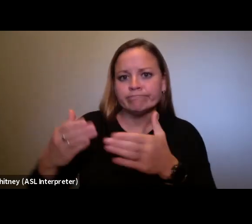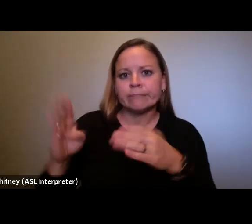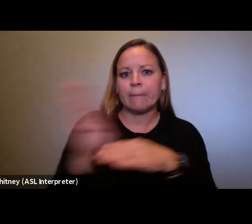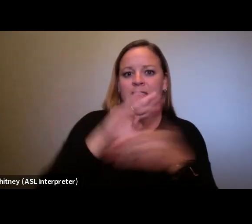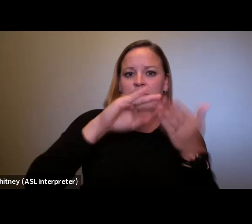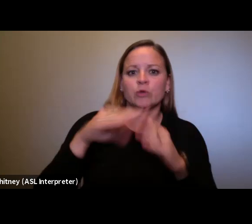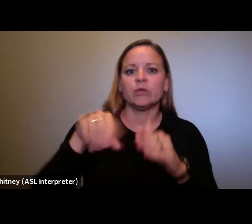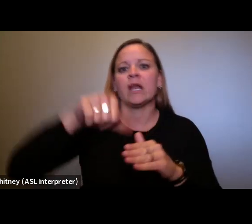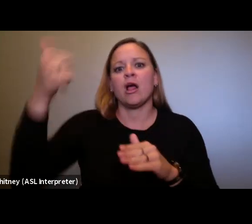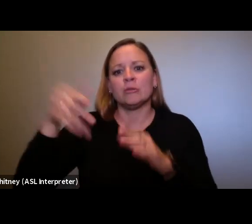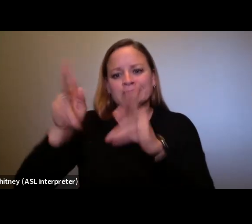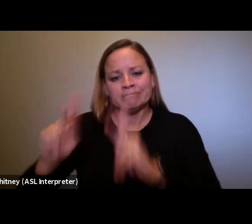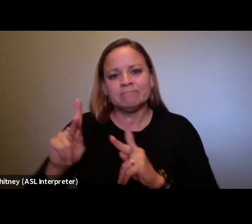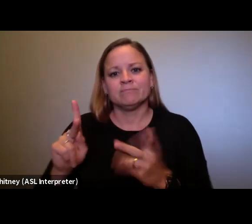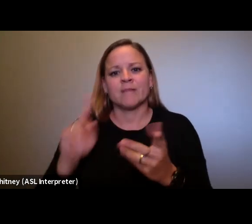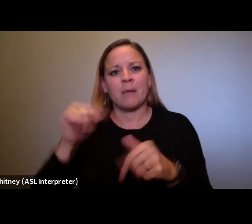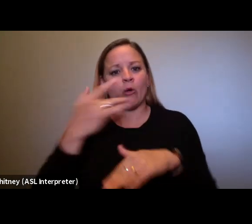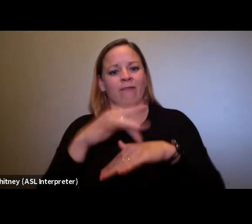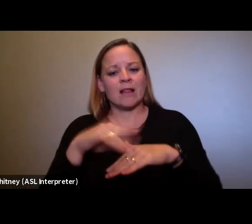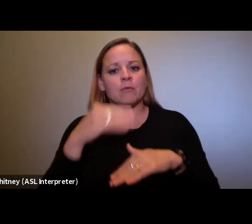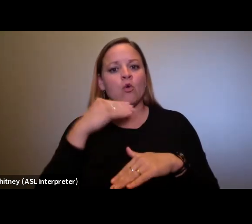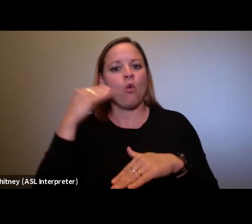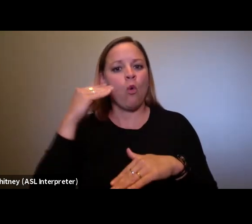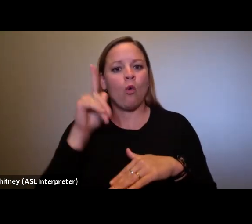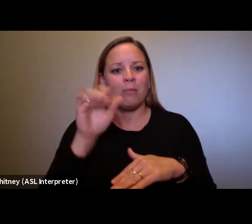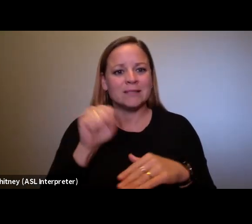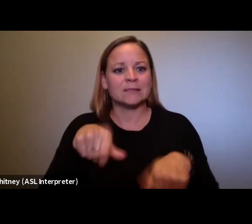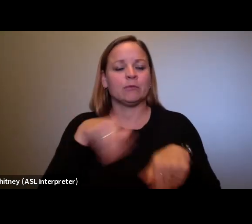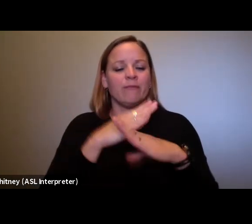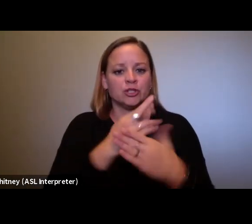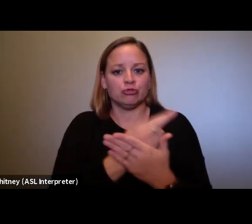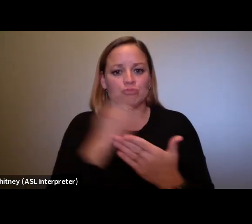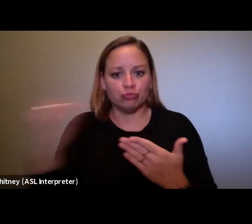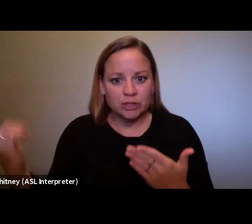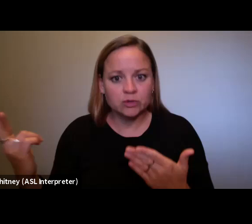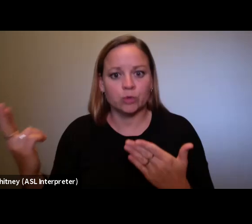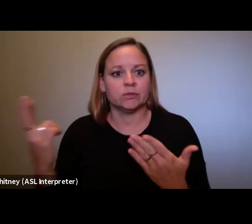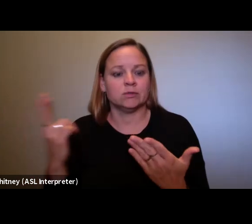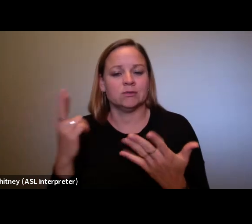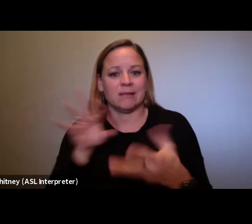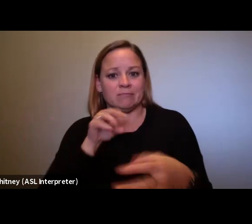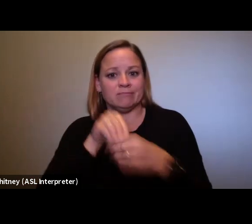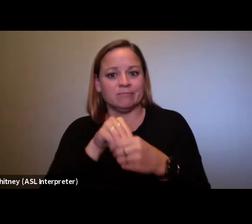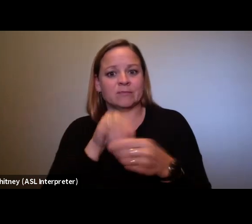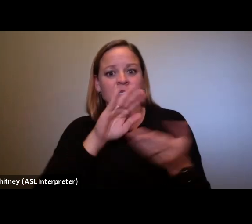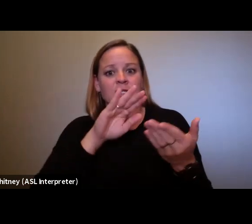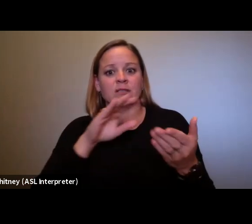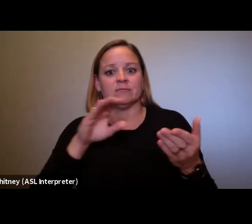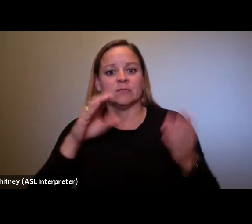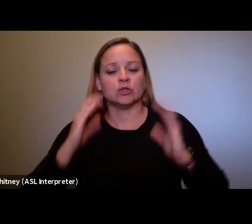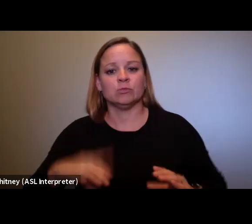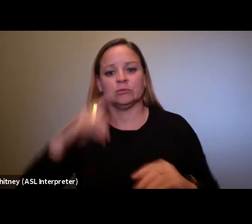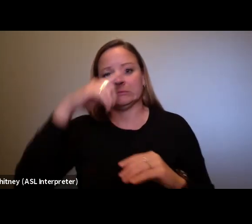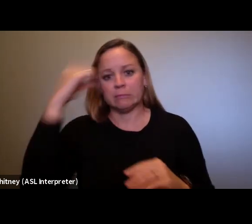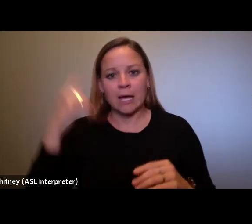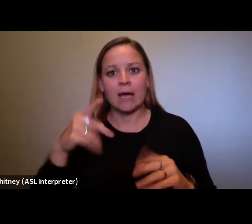other stakeholders about available homeless prevention resources and services inclusive of consumers who are BIPOC, or Black, Indigenous, and people